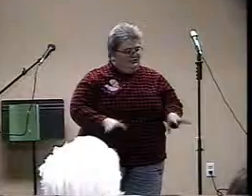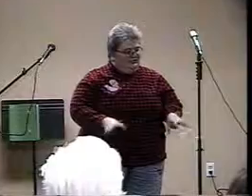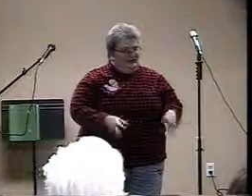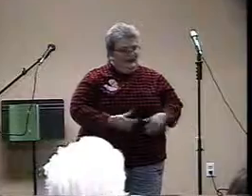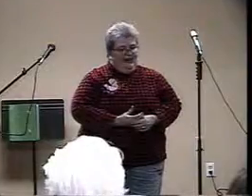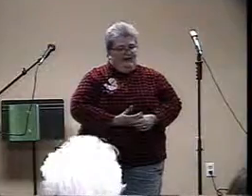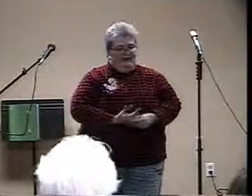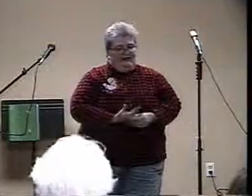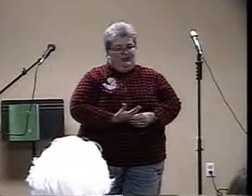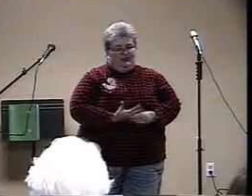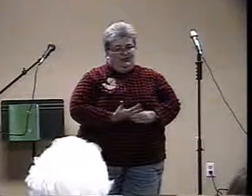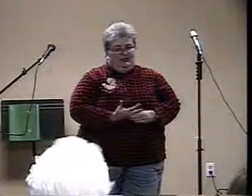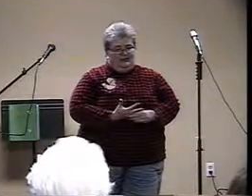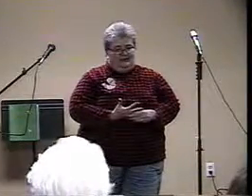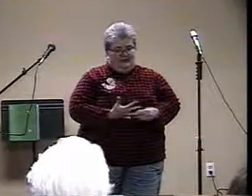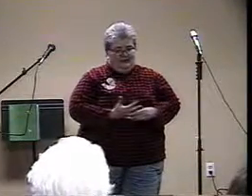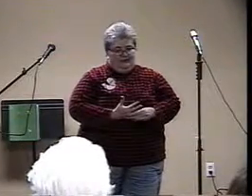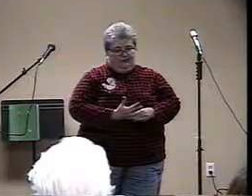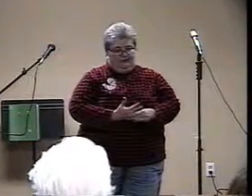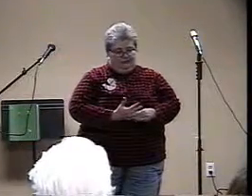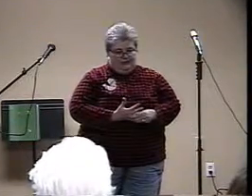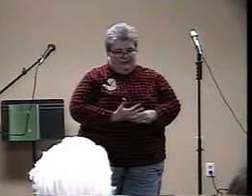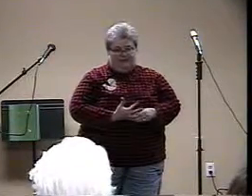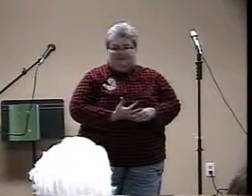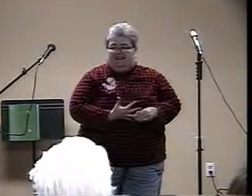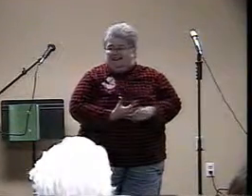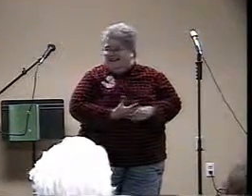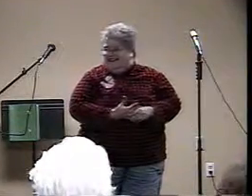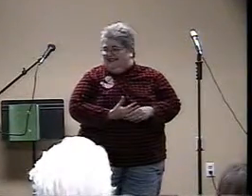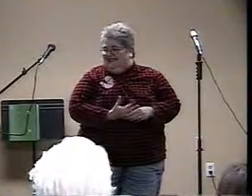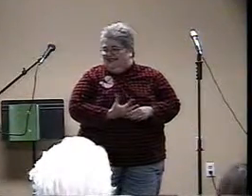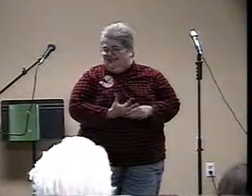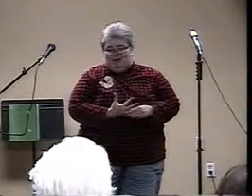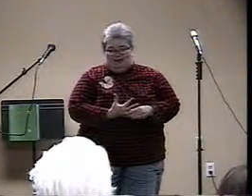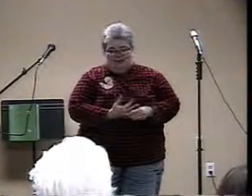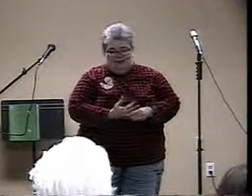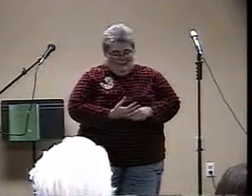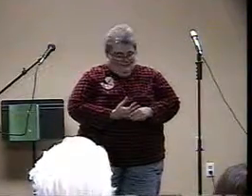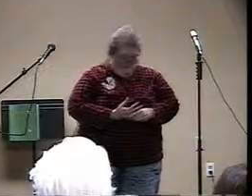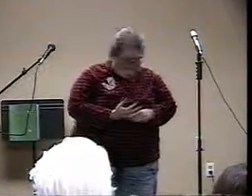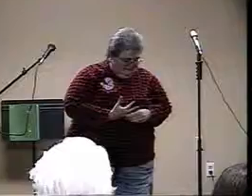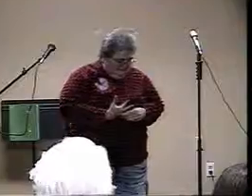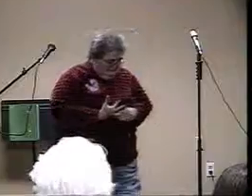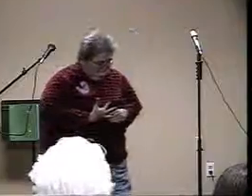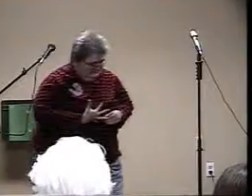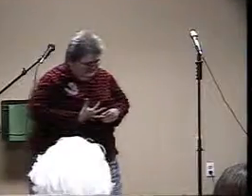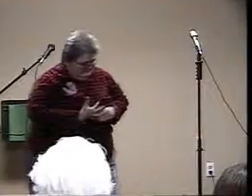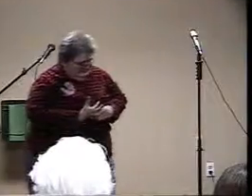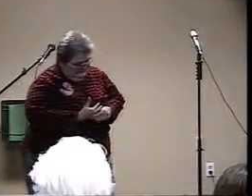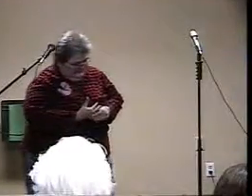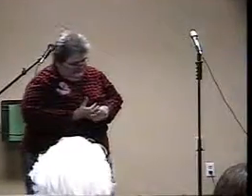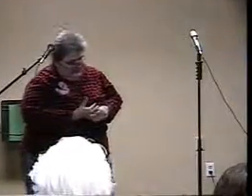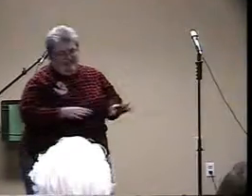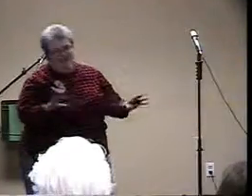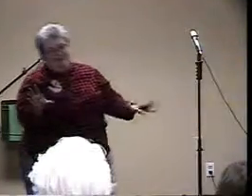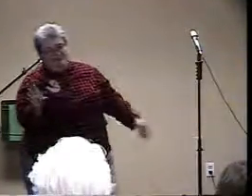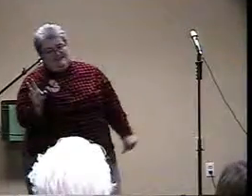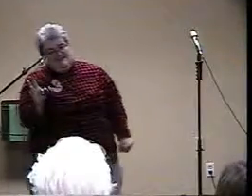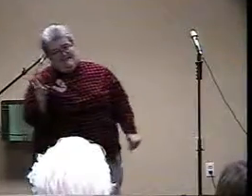And so this year I have been looking at a lot of J.J. Renault stories, and this is one of my favorites. Now down